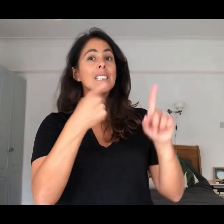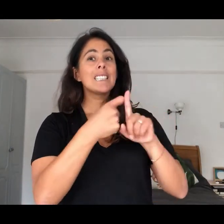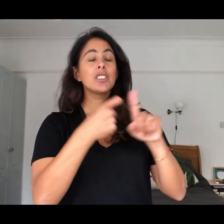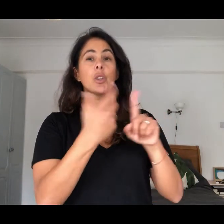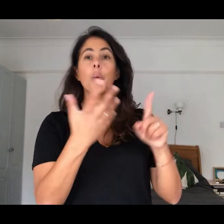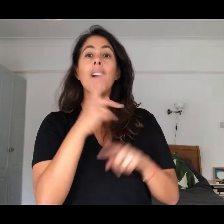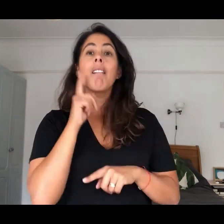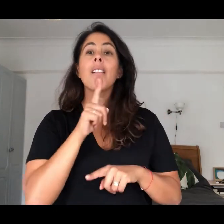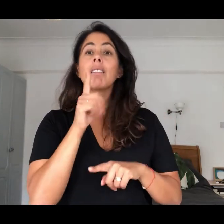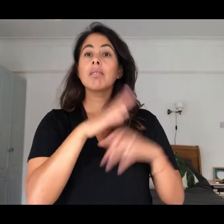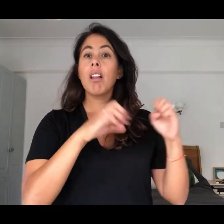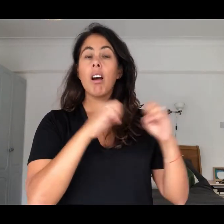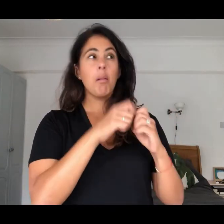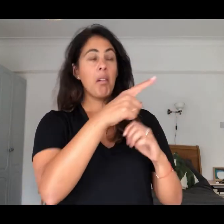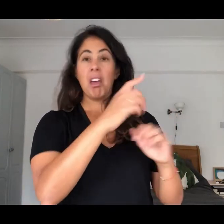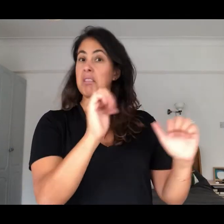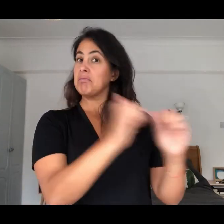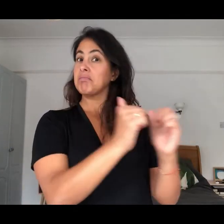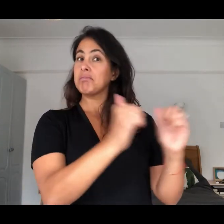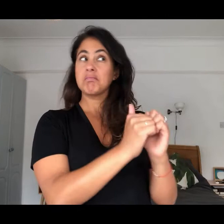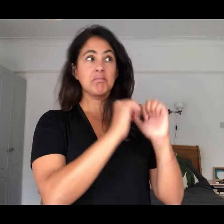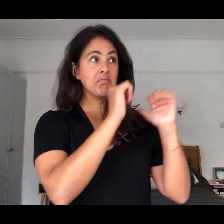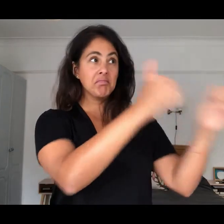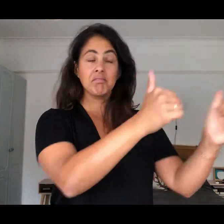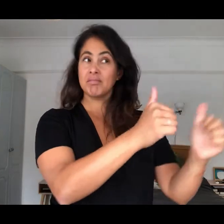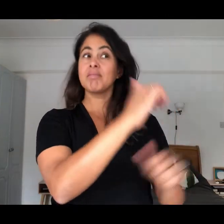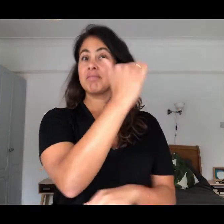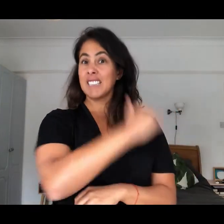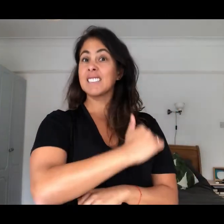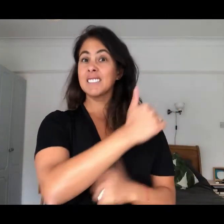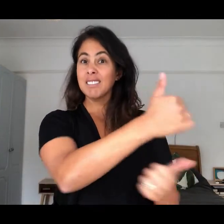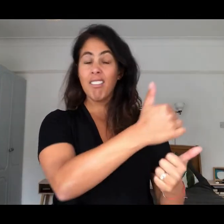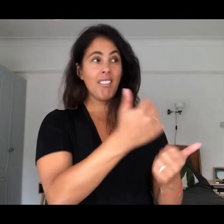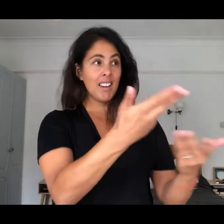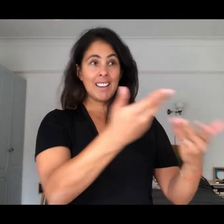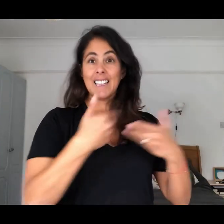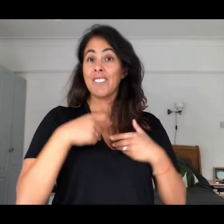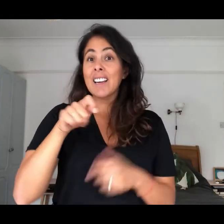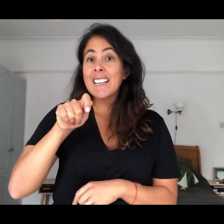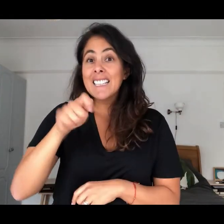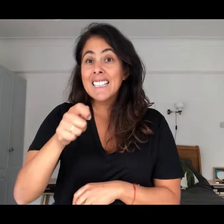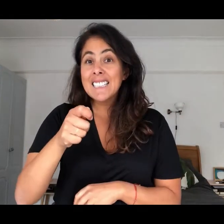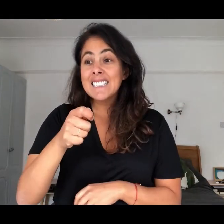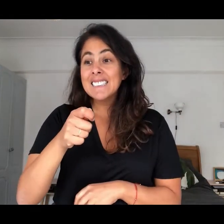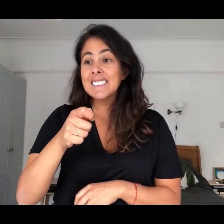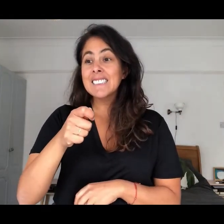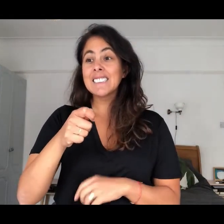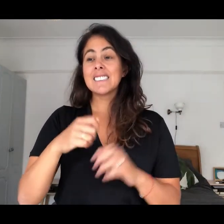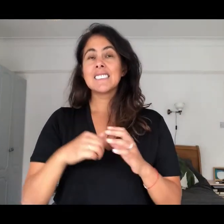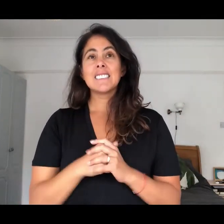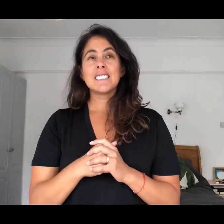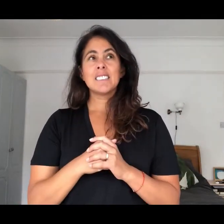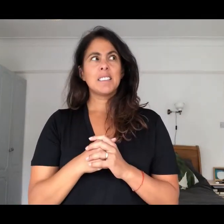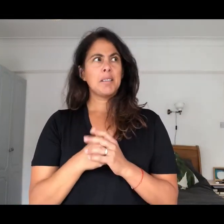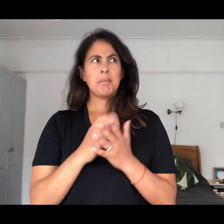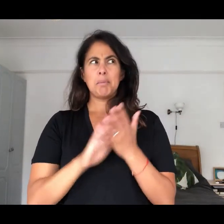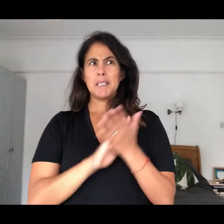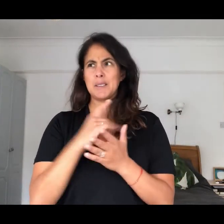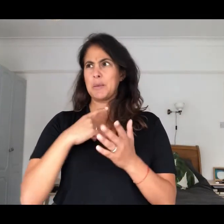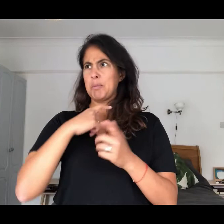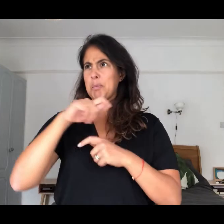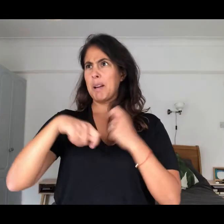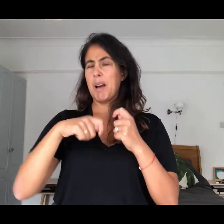in hesitation. They said yes, gave us a set of keys and we're in. Soon we scaled up a